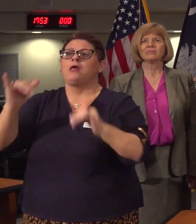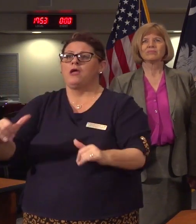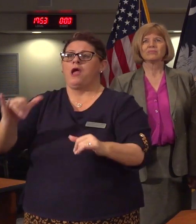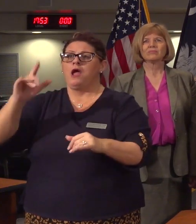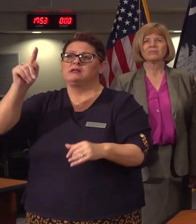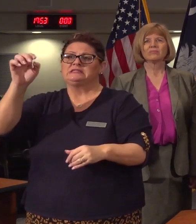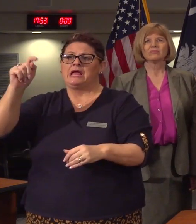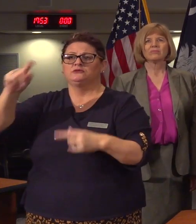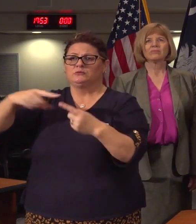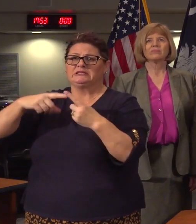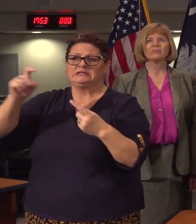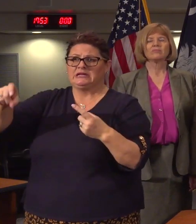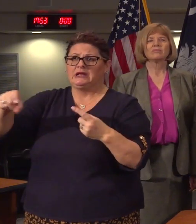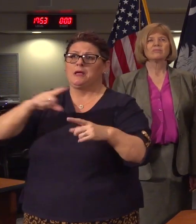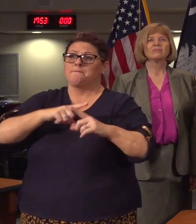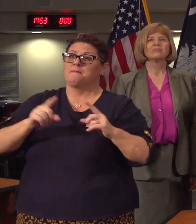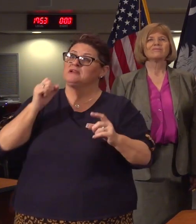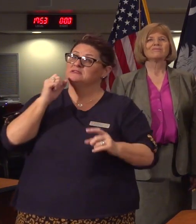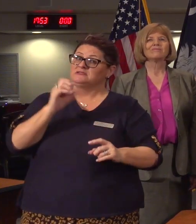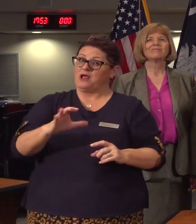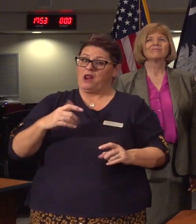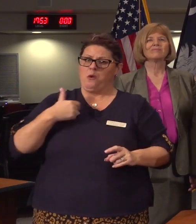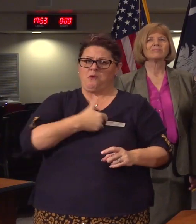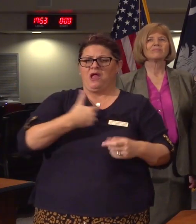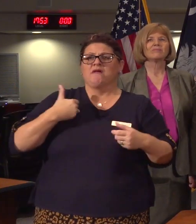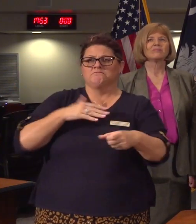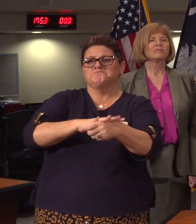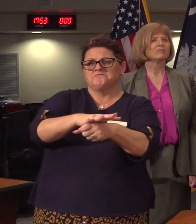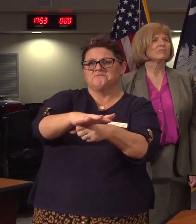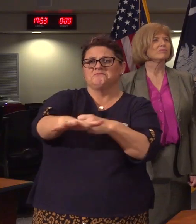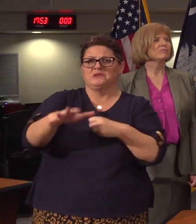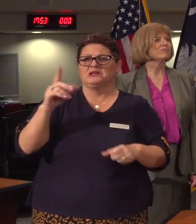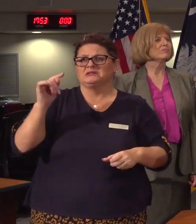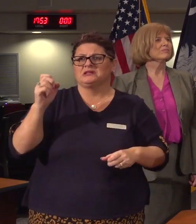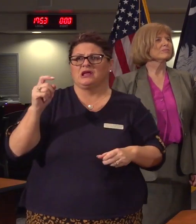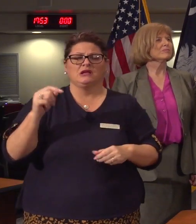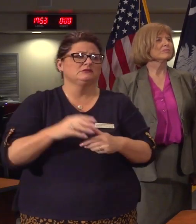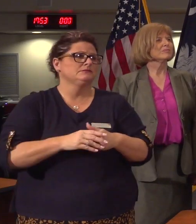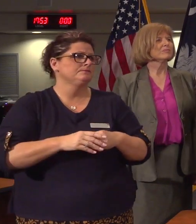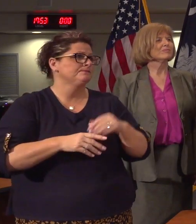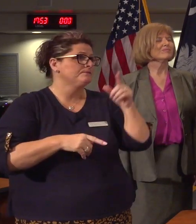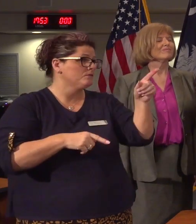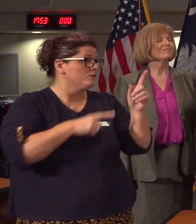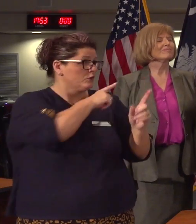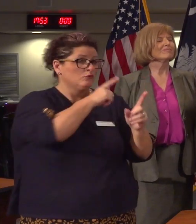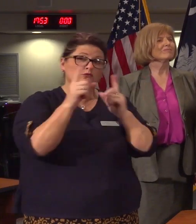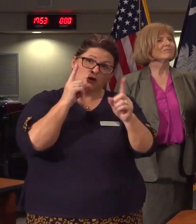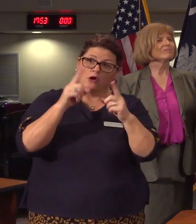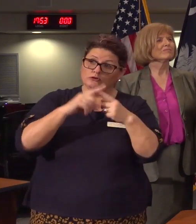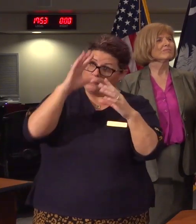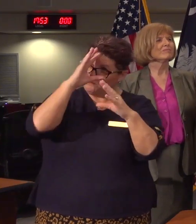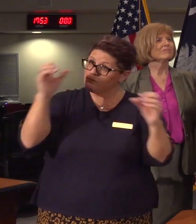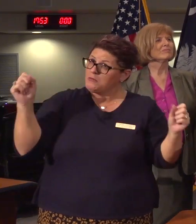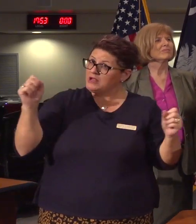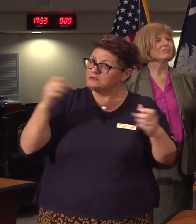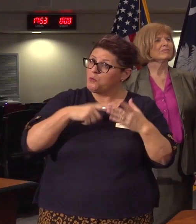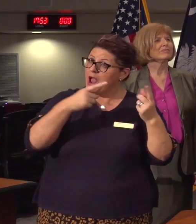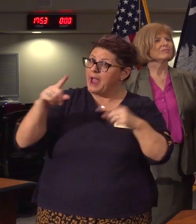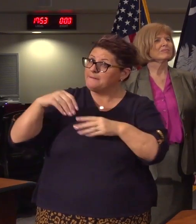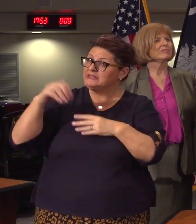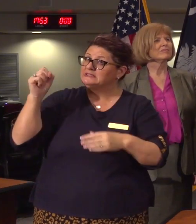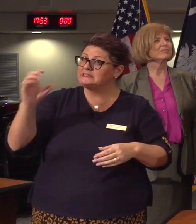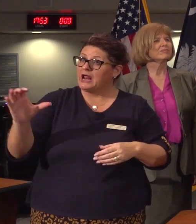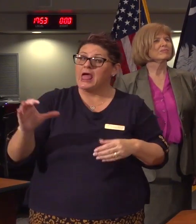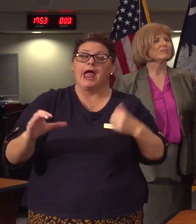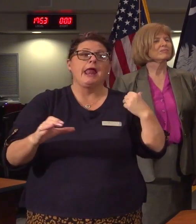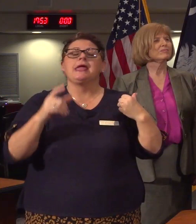we have plenty in South Carolina. Governor, speaking of the president, have you talked with him lately about what we're doing here in South Carolina? Not lately.